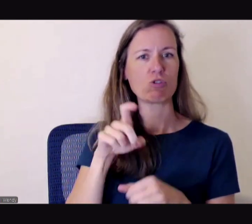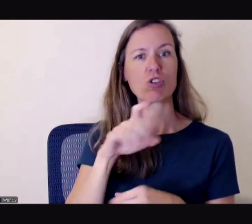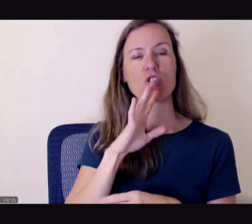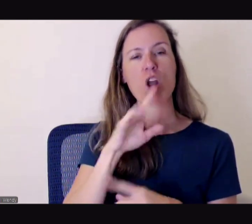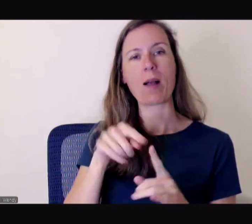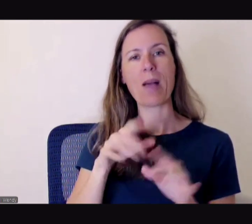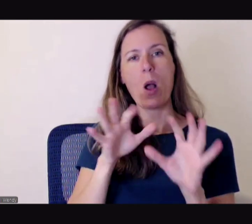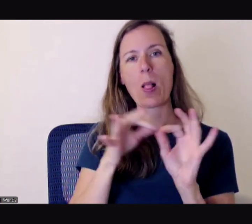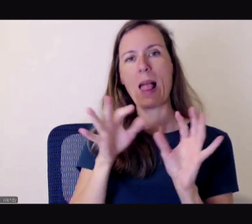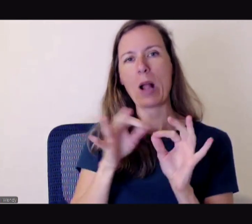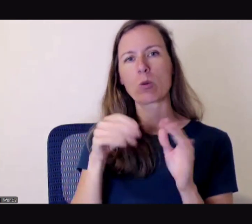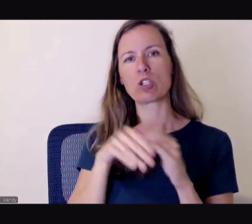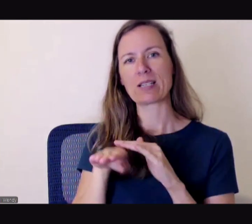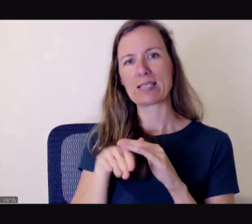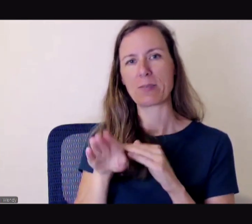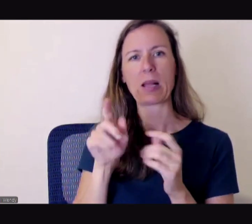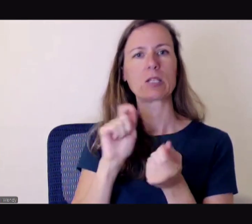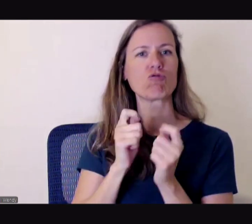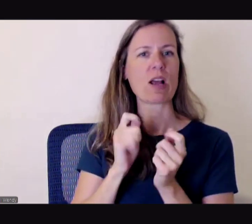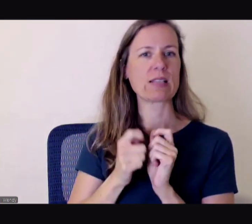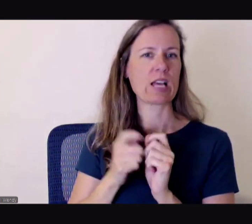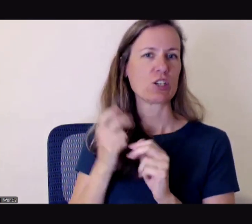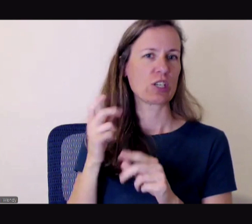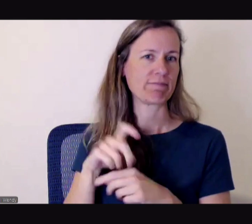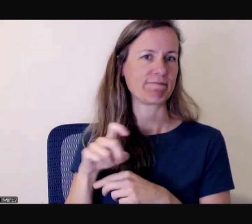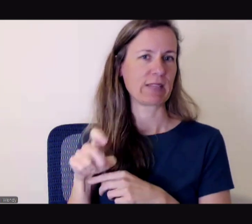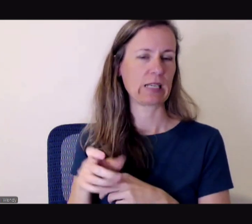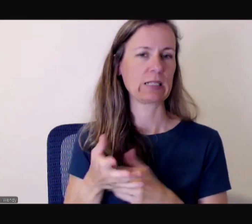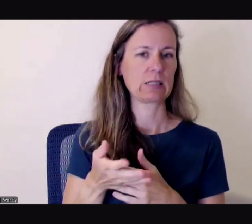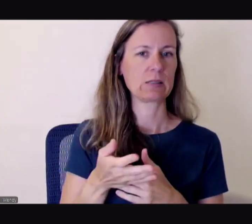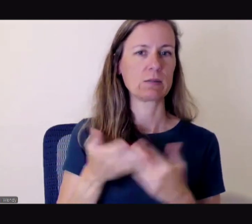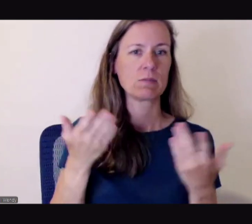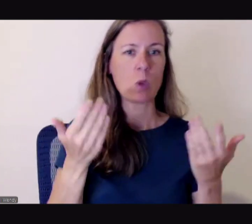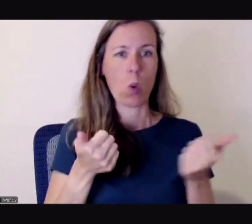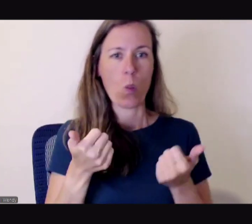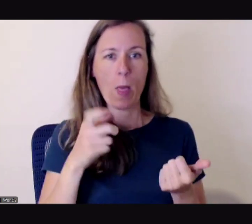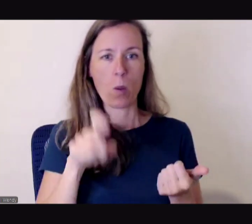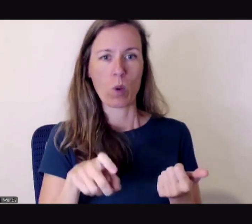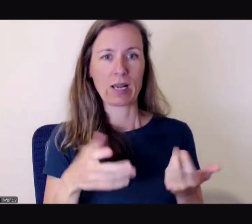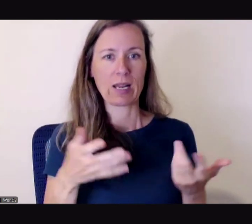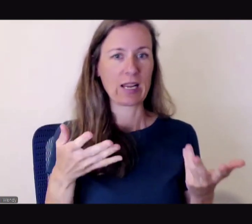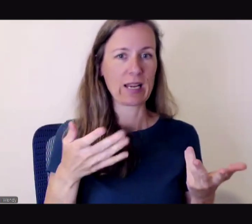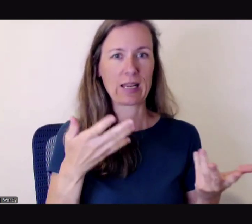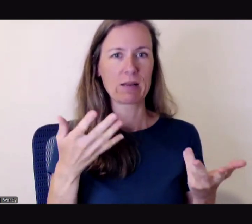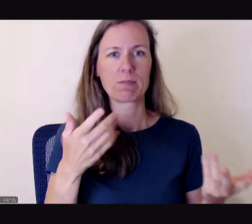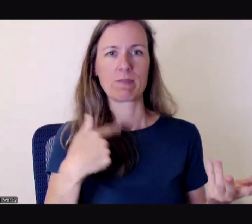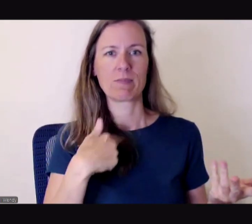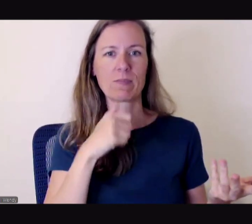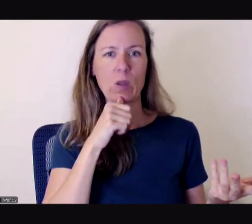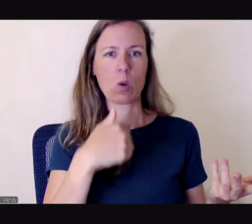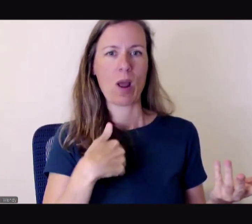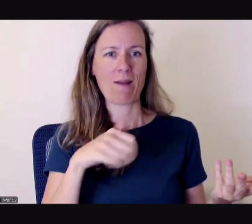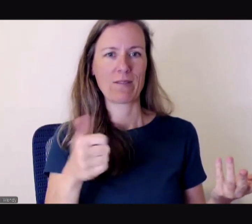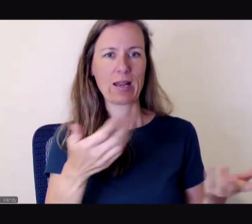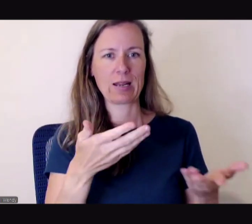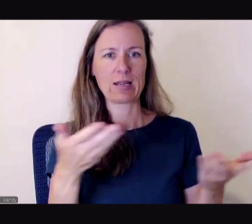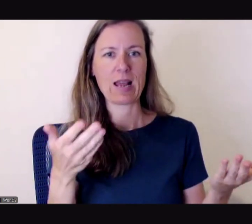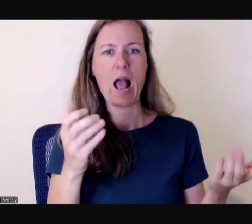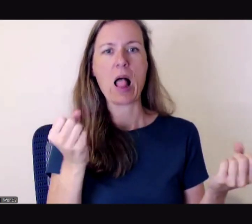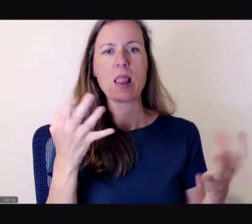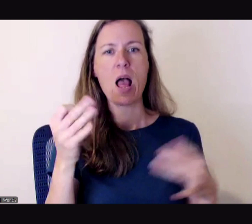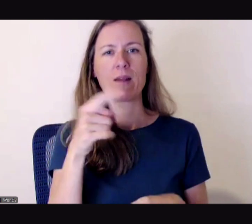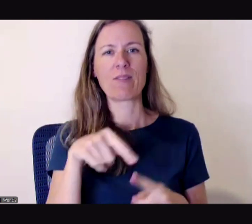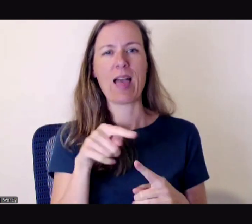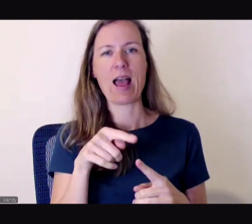Translation needs, whether we need to, I don't have any, there's a lot there. I'm not going to speculate, but